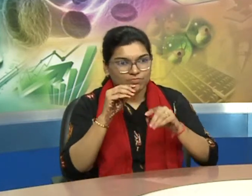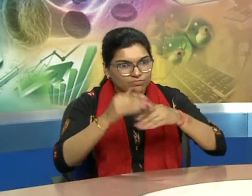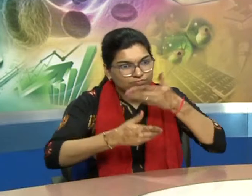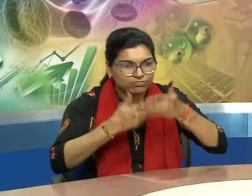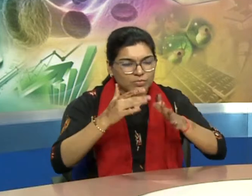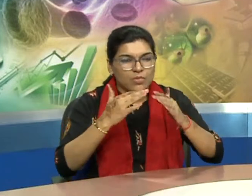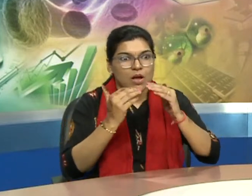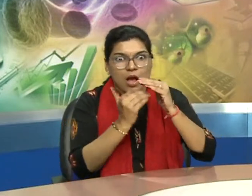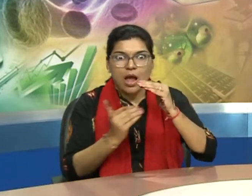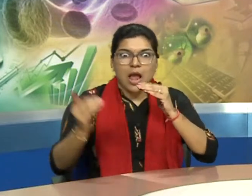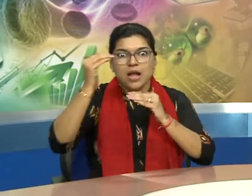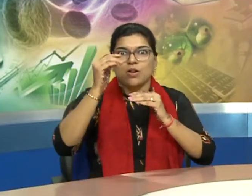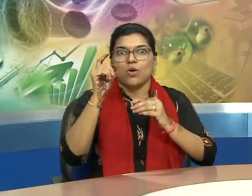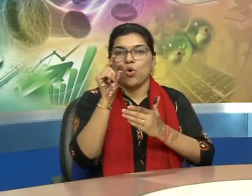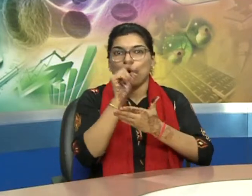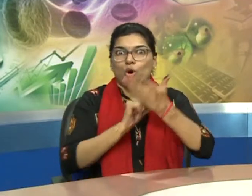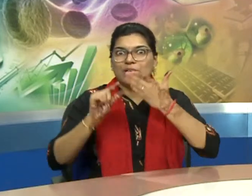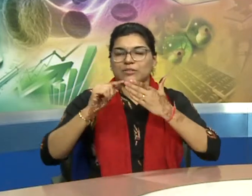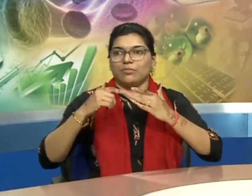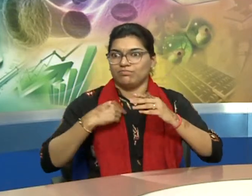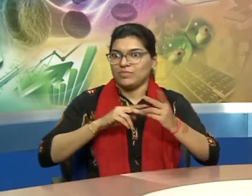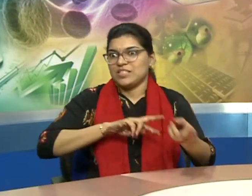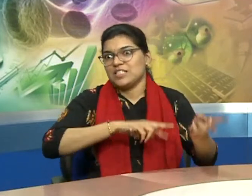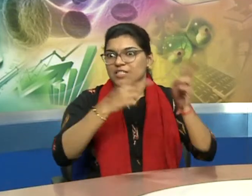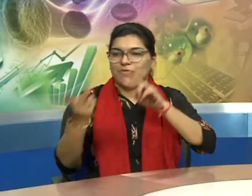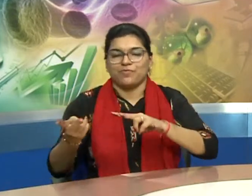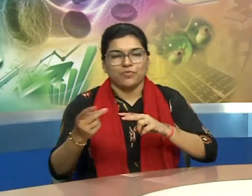and managerial leadership among the professionals.